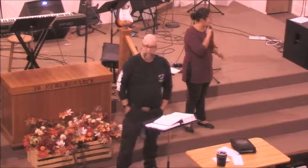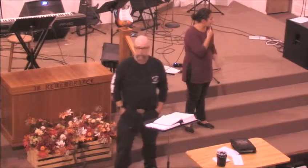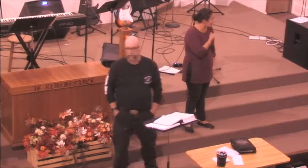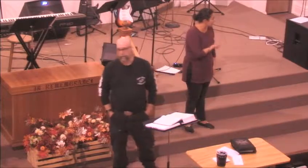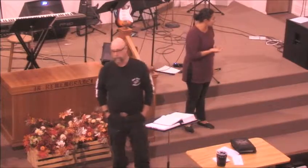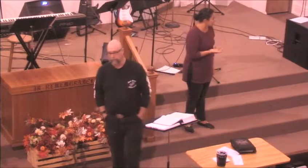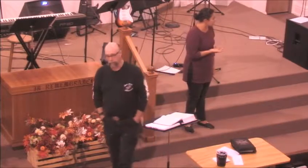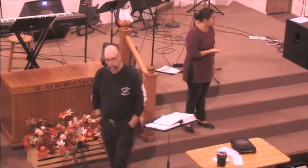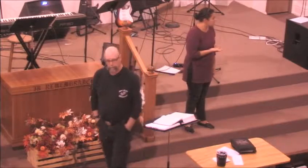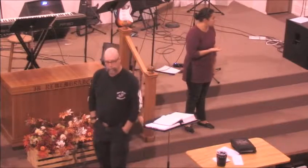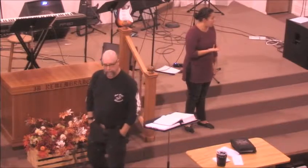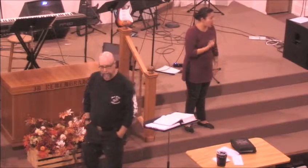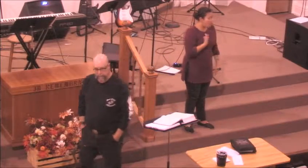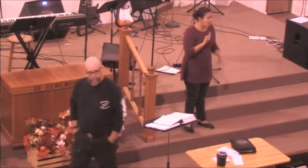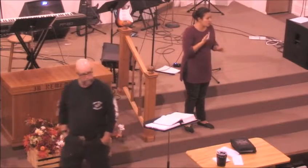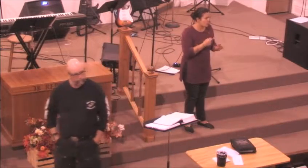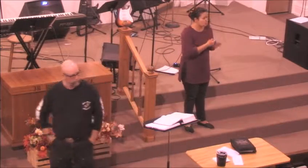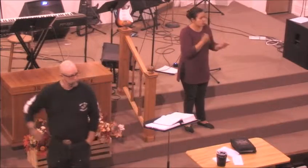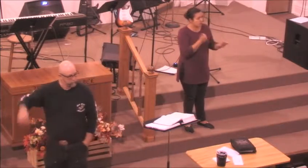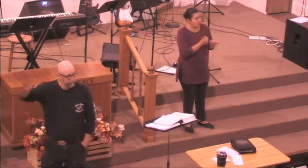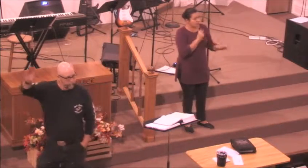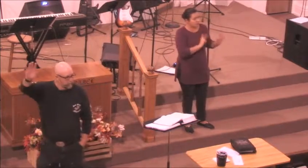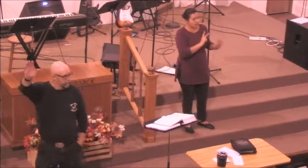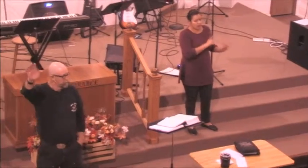Because I was always trying to get away from meatheads.